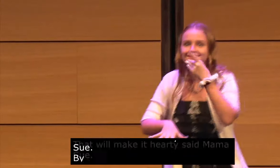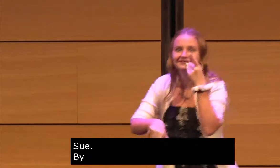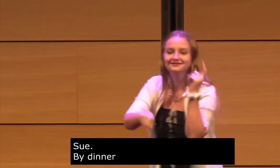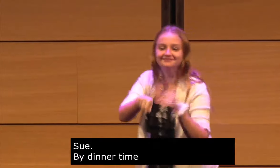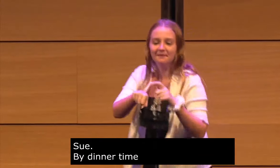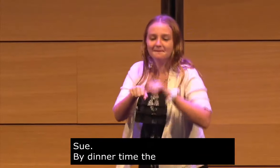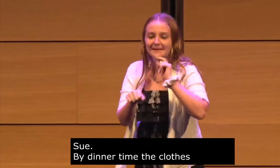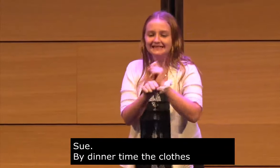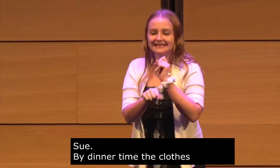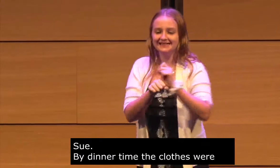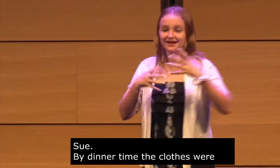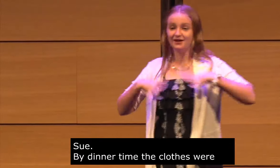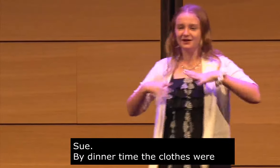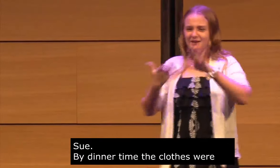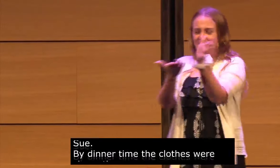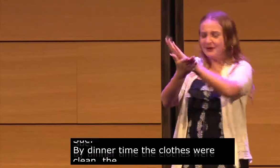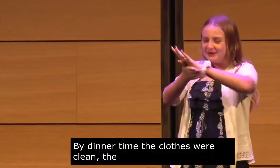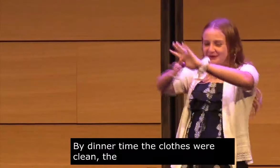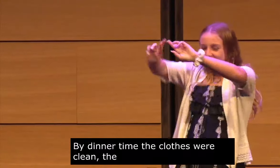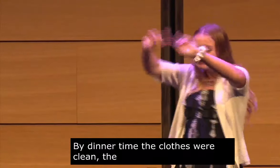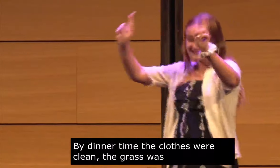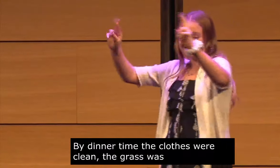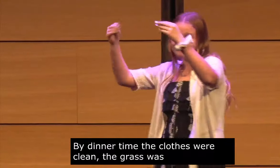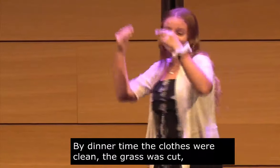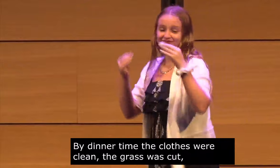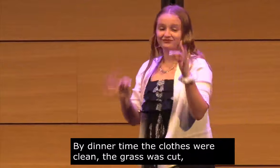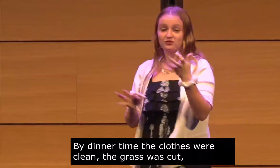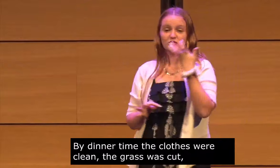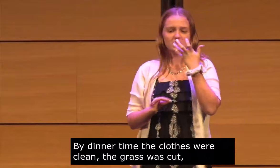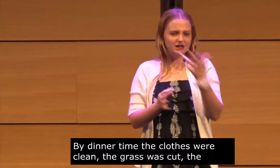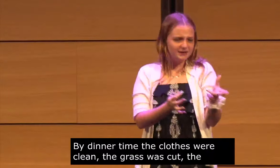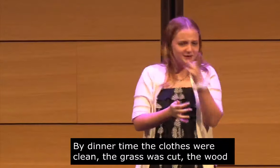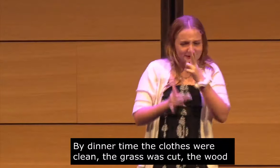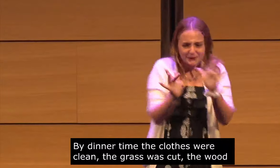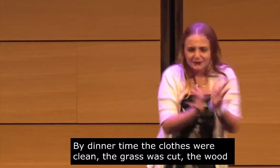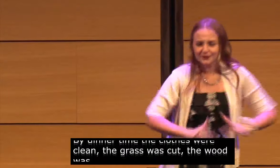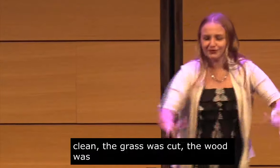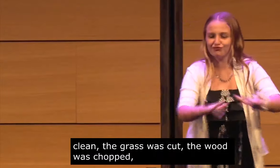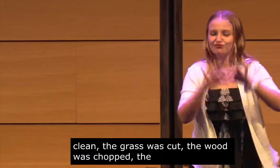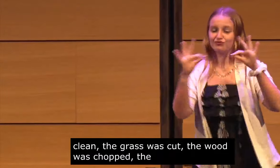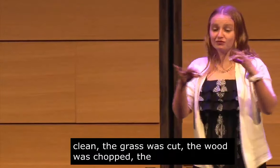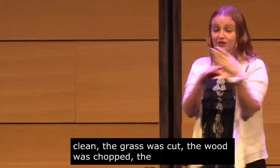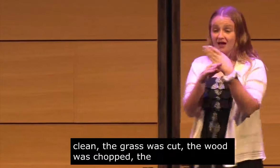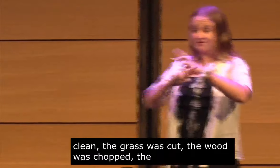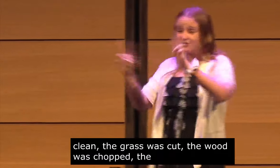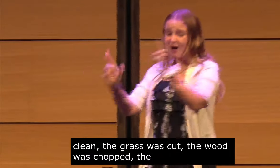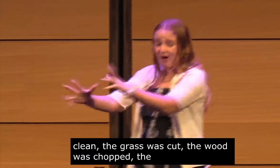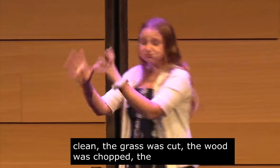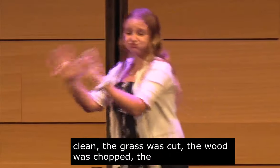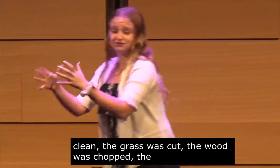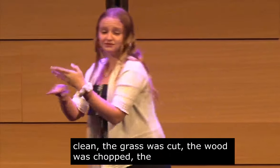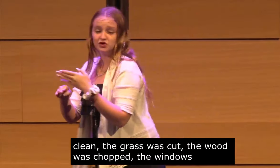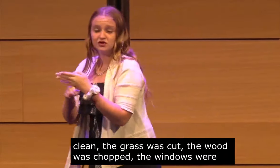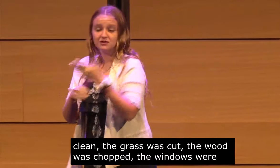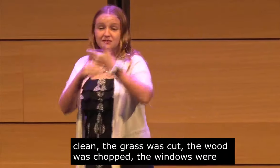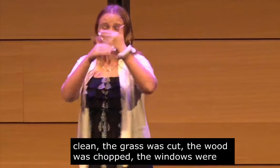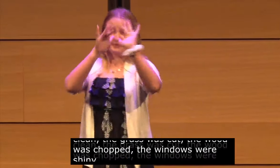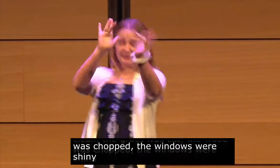By dinner time, the clothes were clean, the grass was cut, the wood was chopped, the windows were shiny, and the